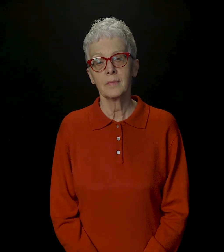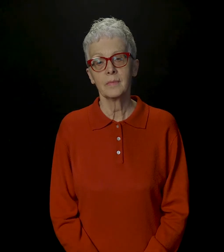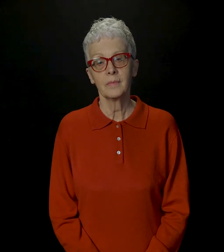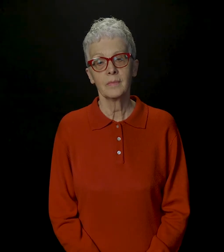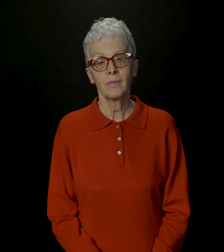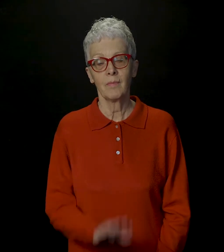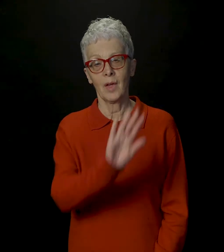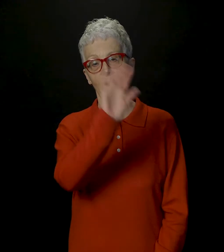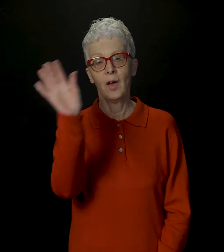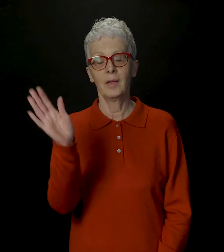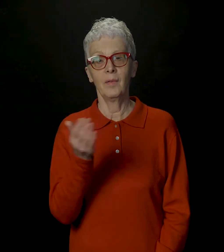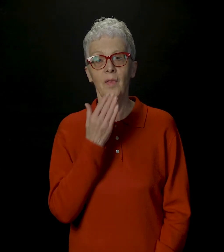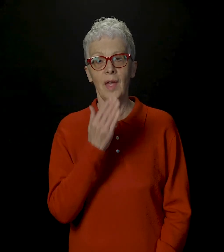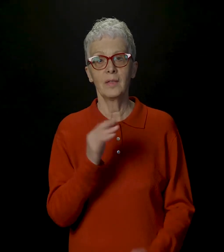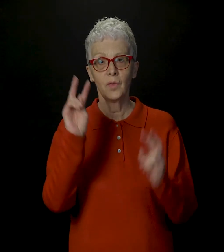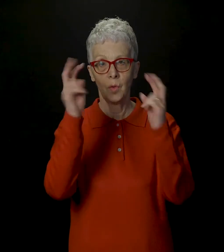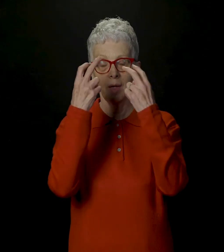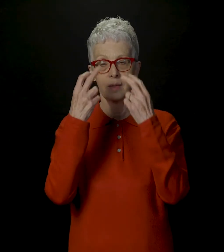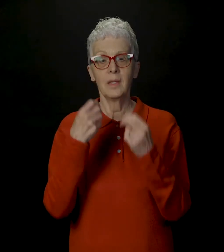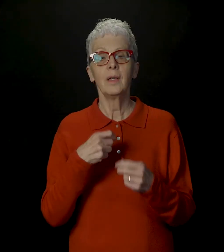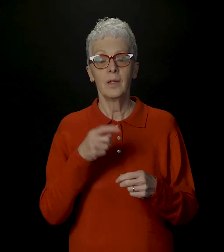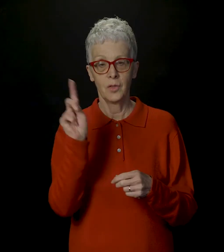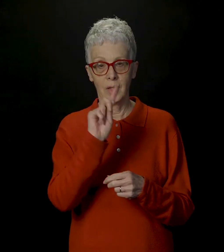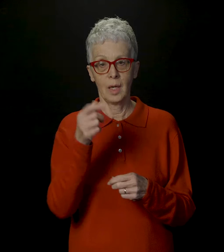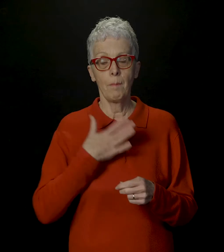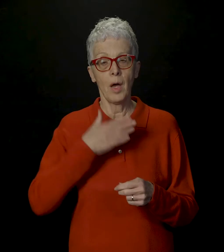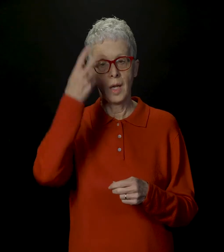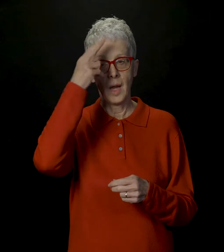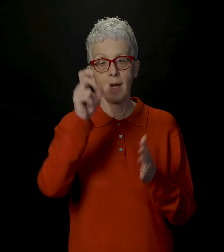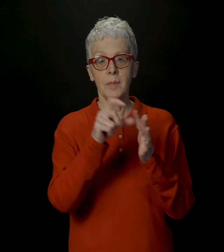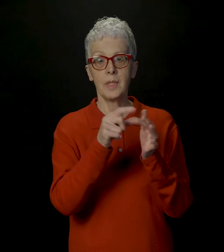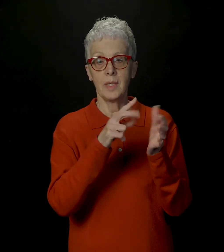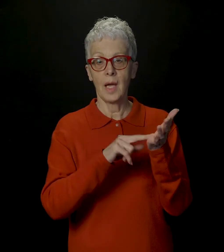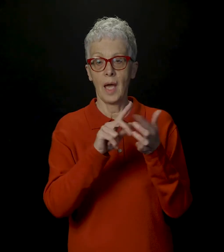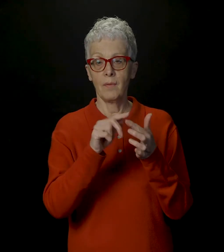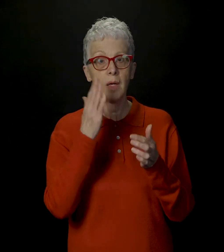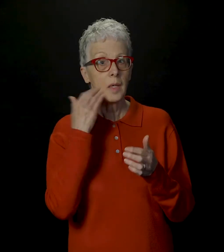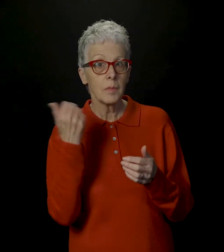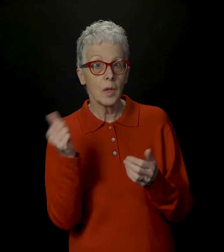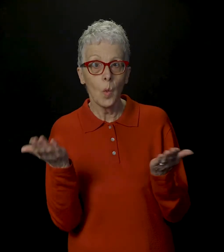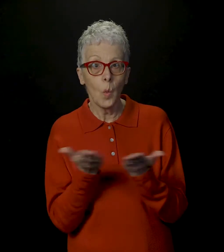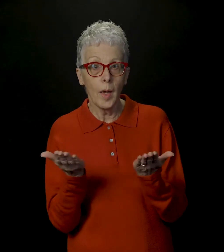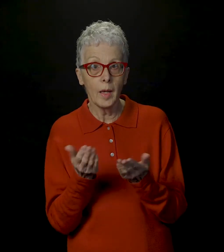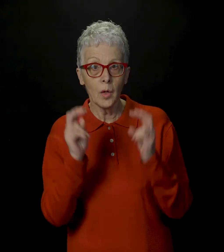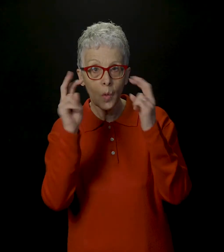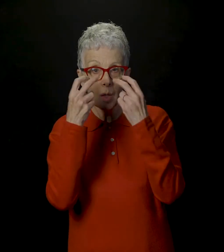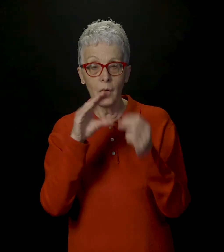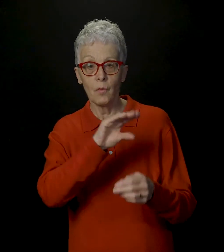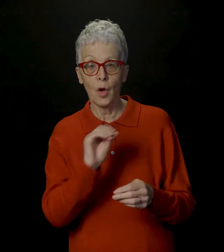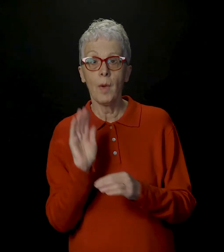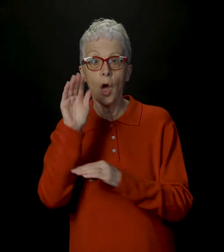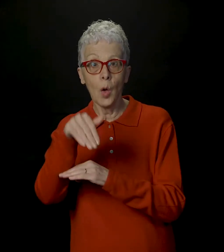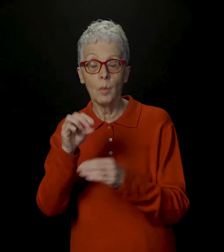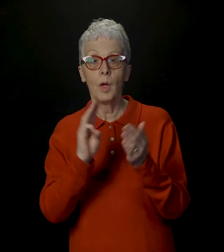Well, hey there. Thanks for joining us today. My name's Dave and whether you're joining us at home or maybe you've gathered together at our